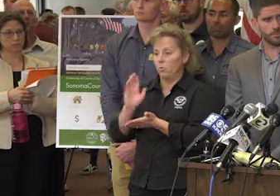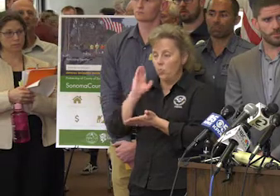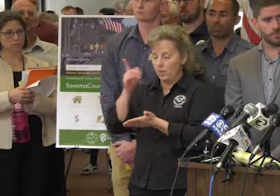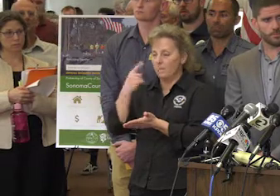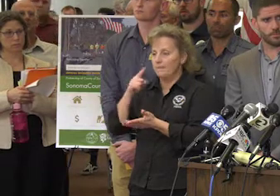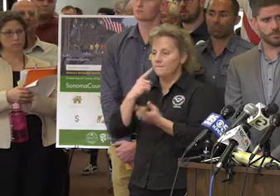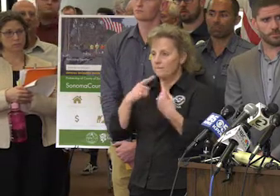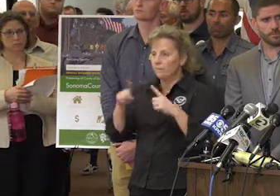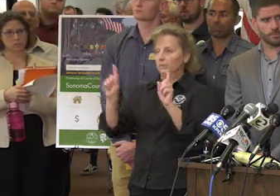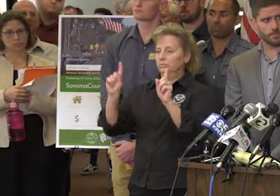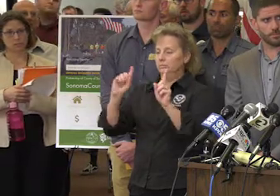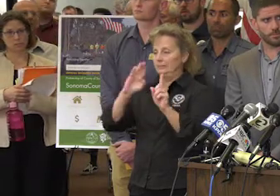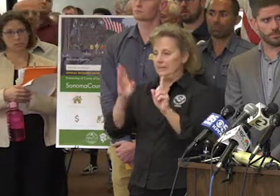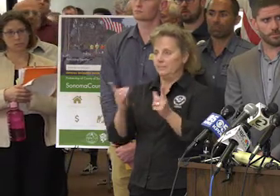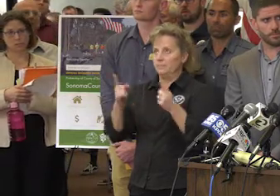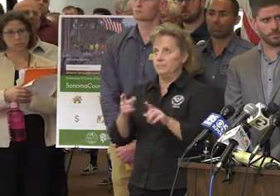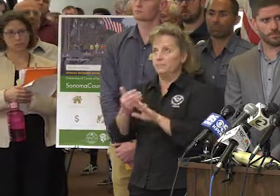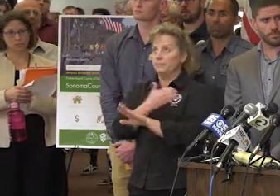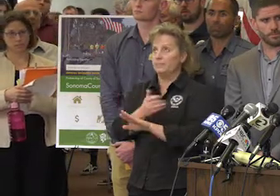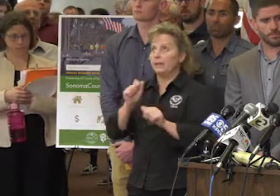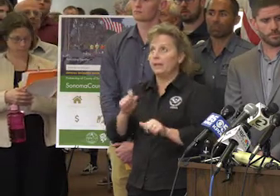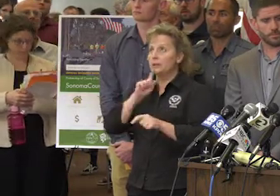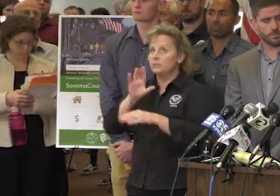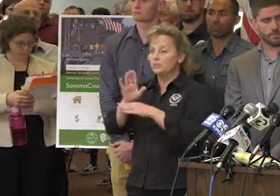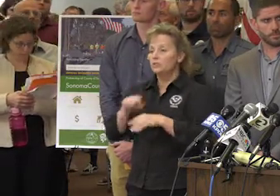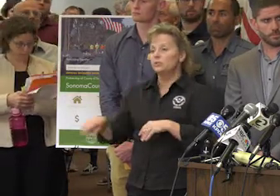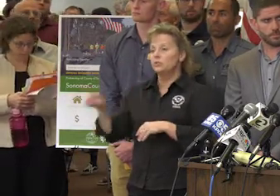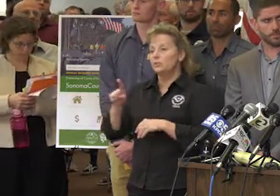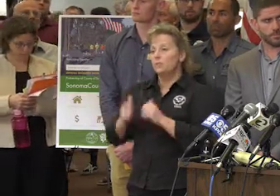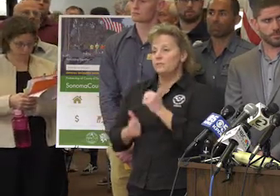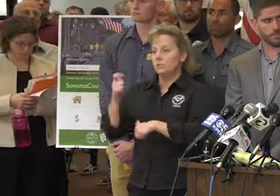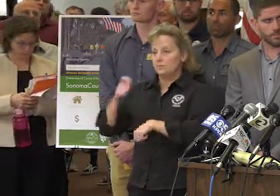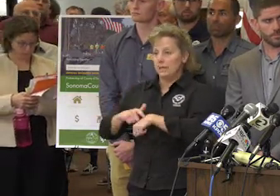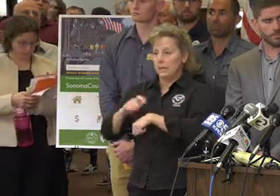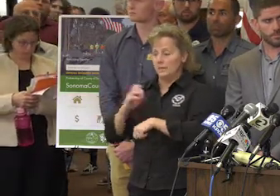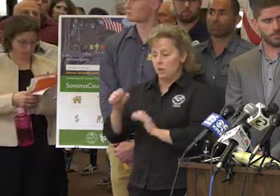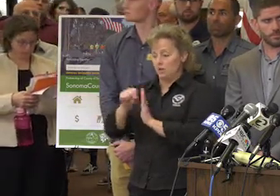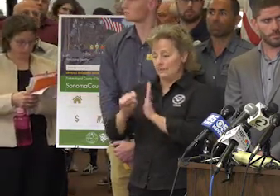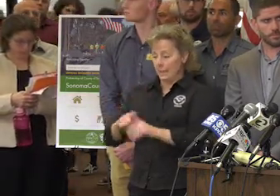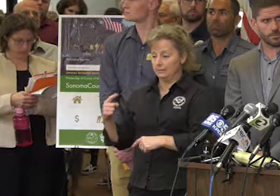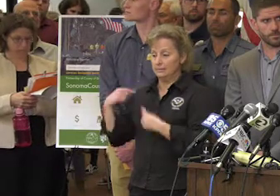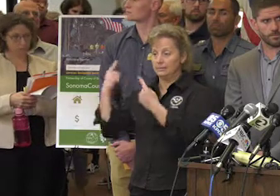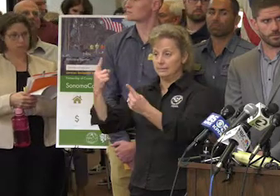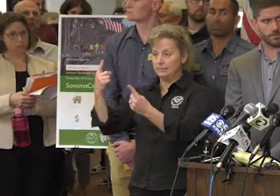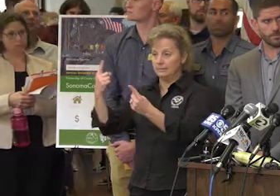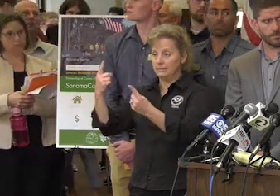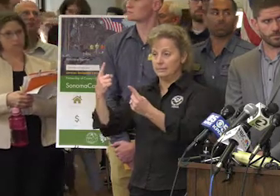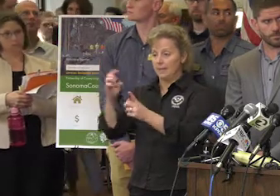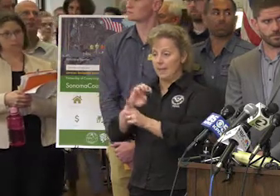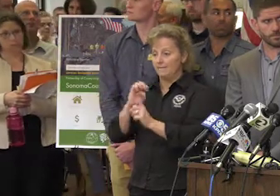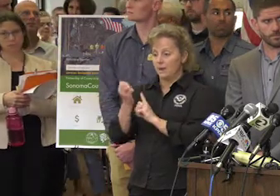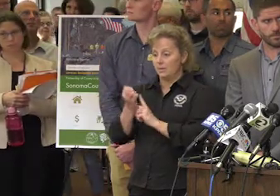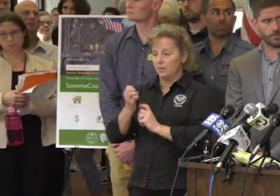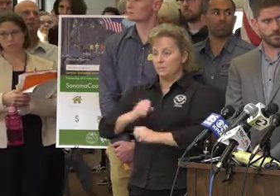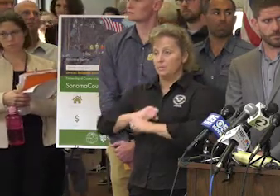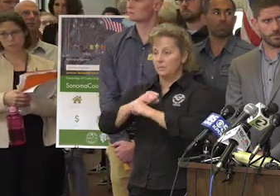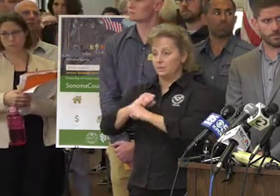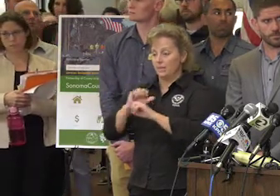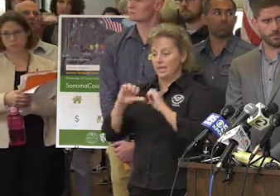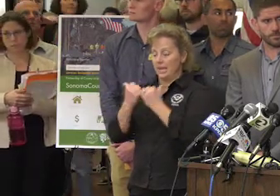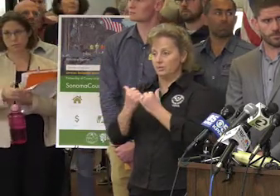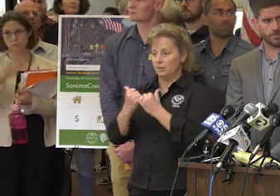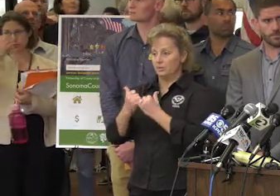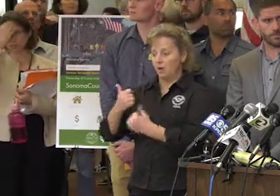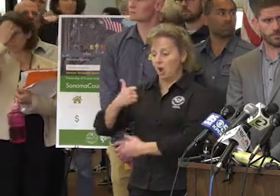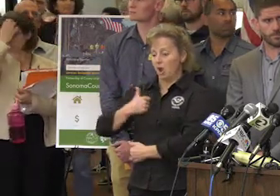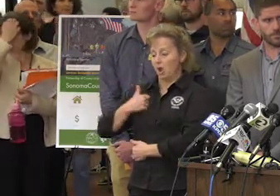books. But what I can assure you, for the first time in our state's history, the Environmental Protection Agency, the